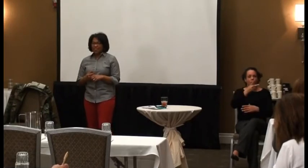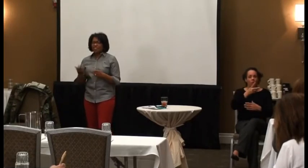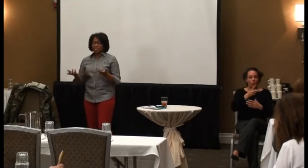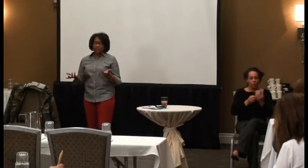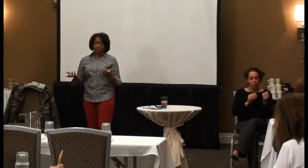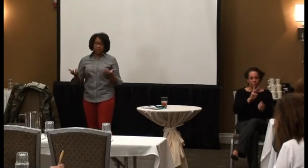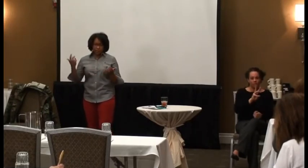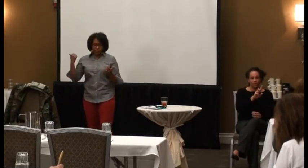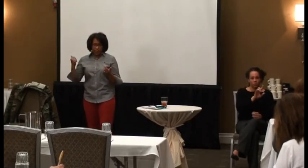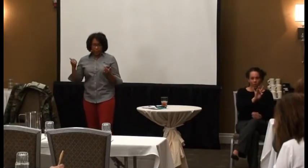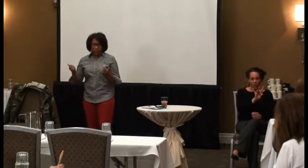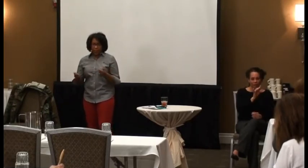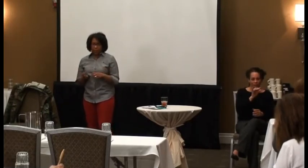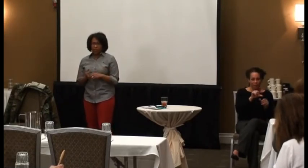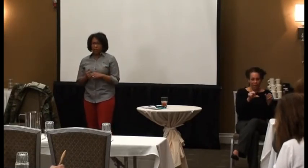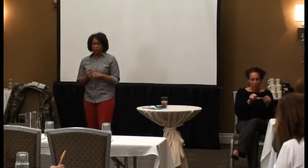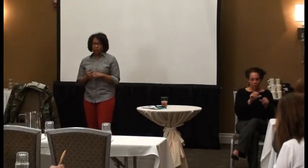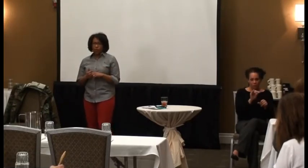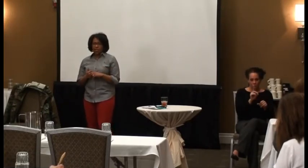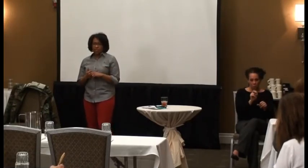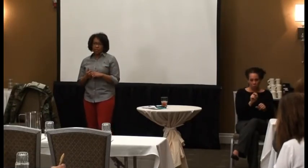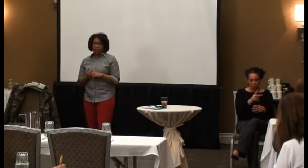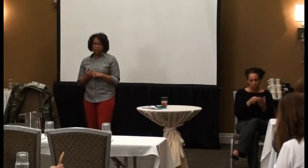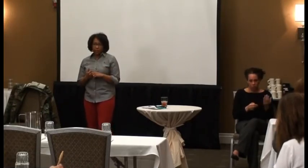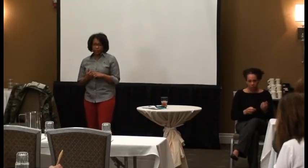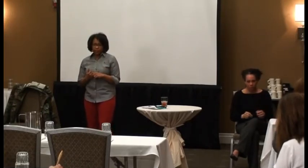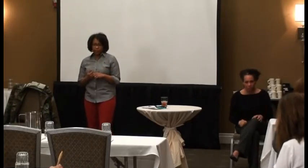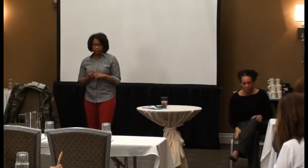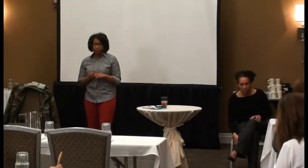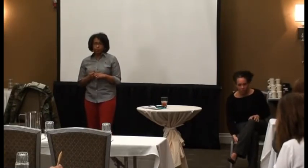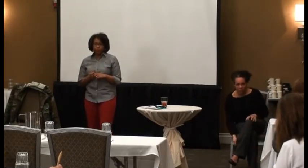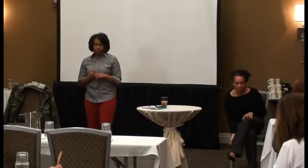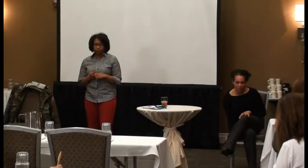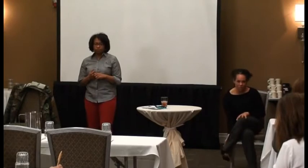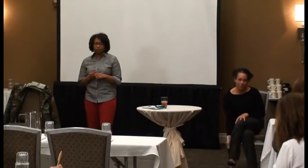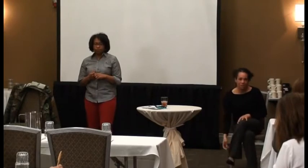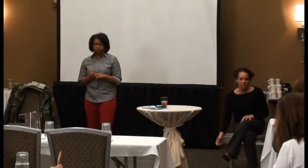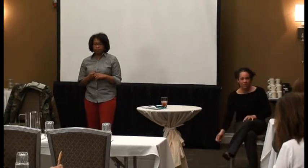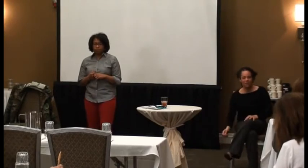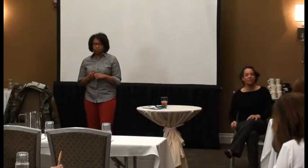0900. And that's Chestnut in Belleville, on the west end of Belleville.